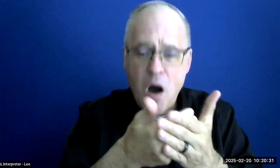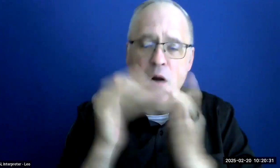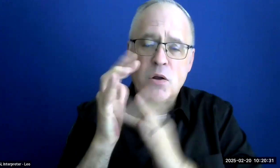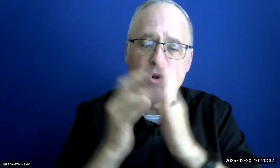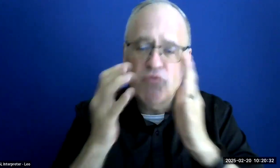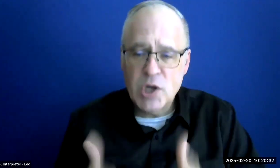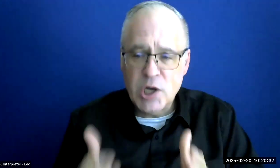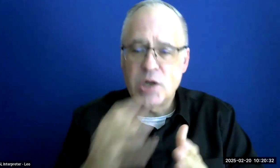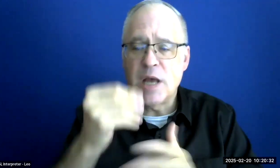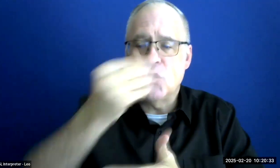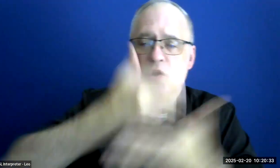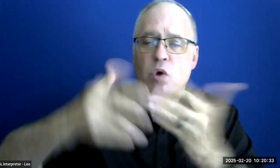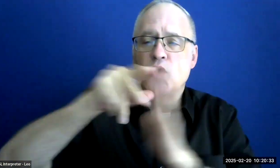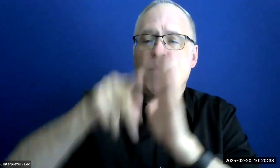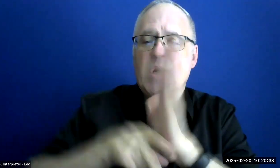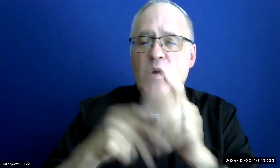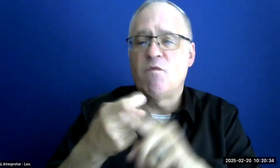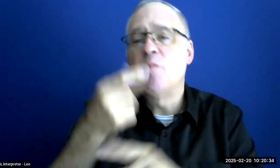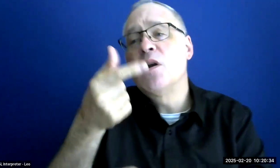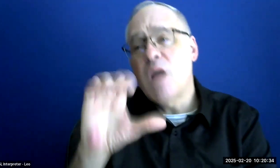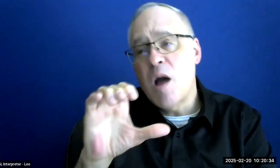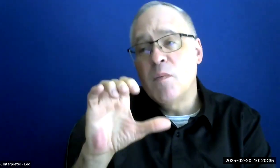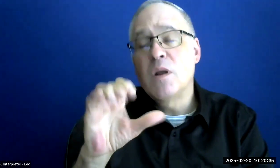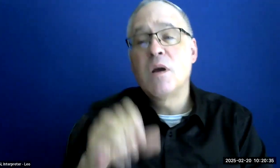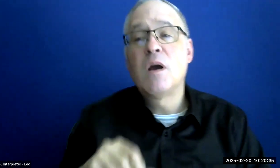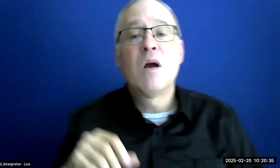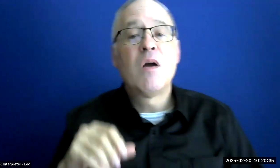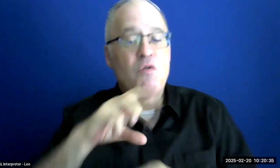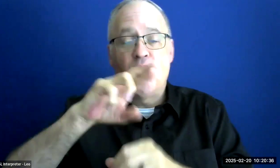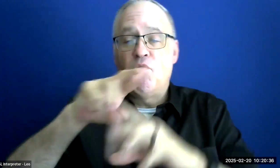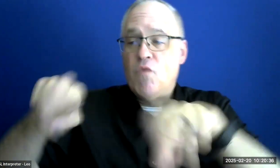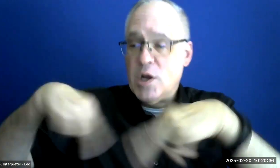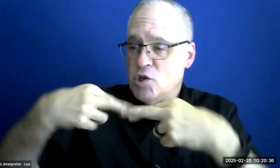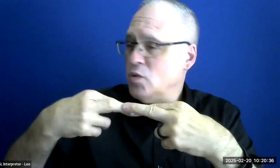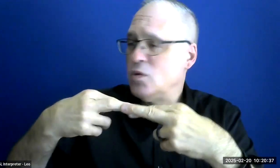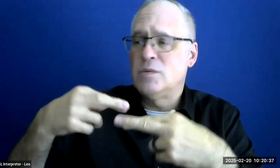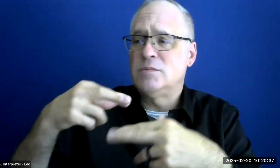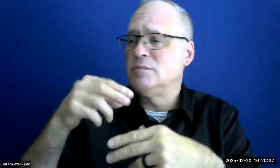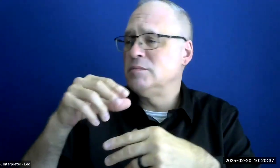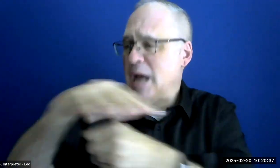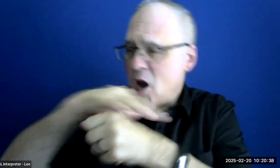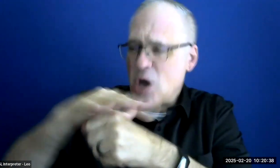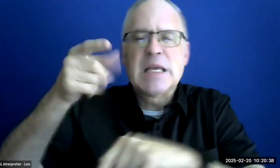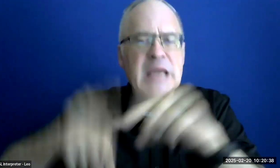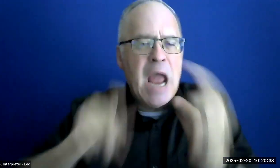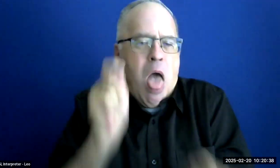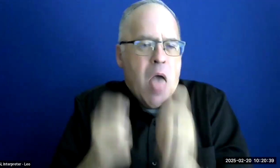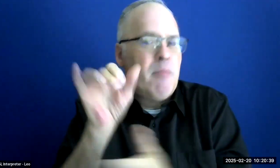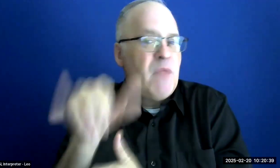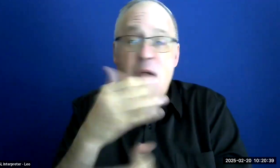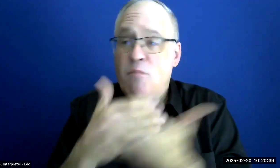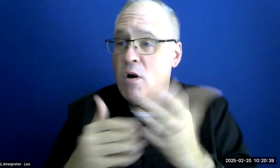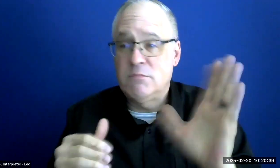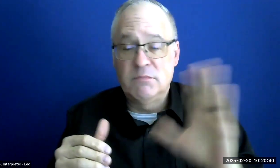by General Conference. These are not adaptable by regional conferences. The Council of Bishops, Judicial Council,